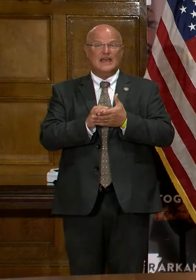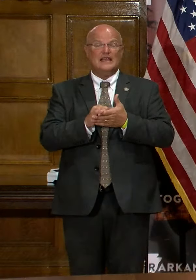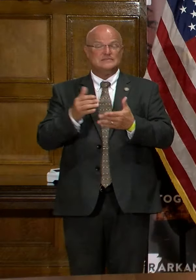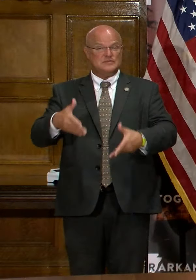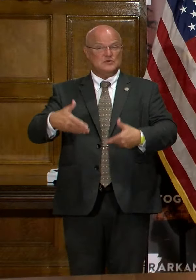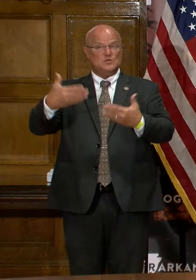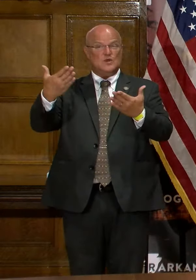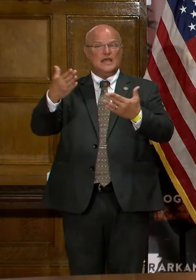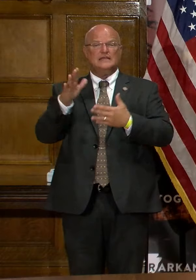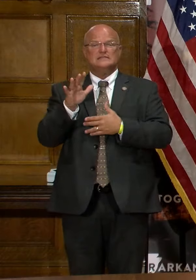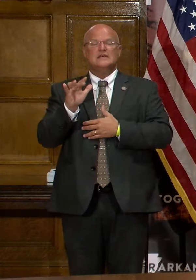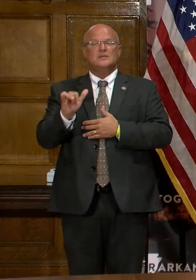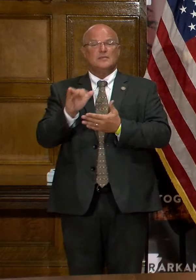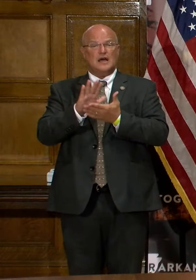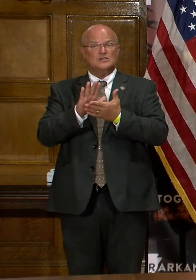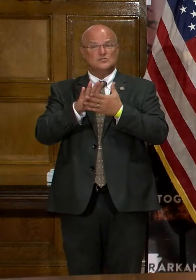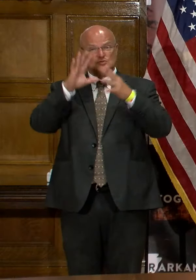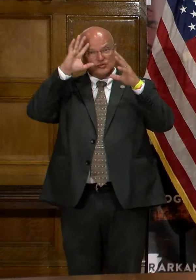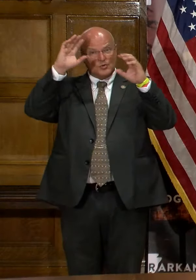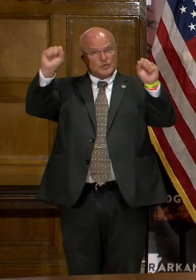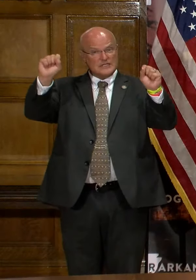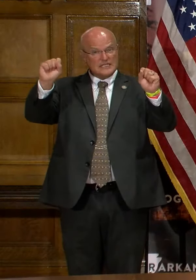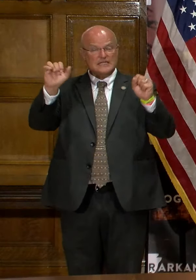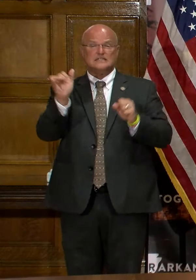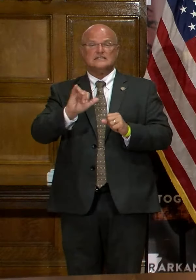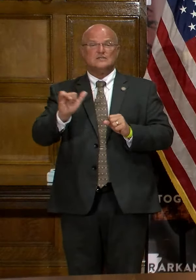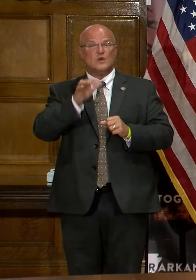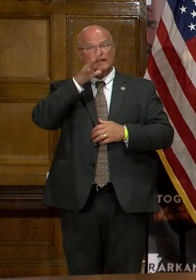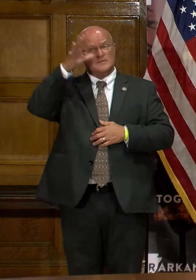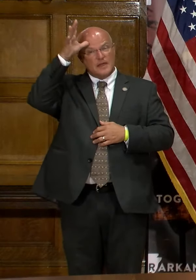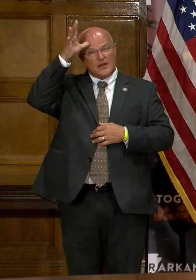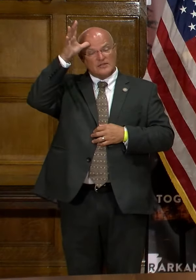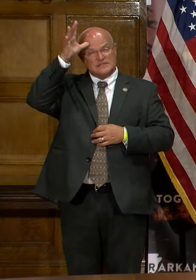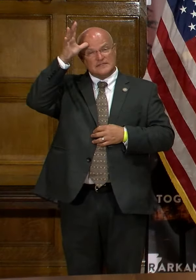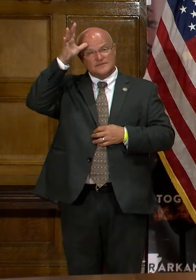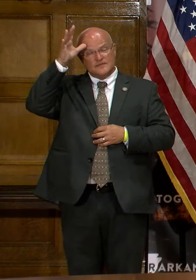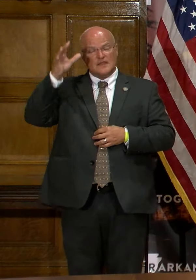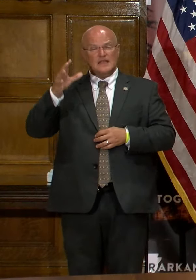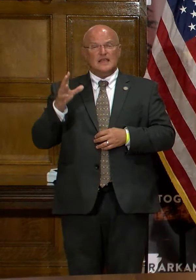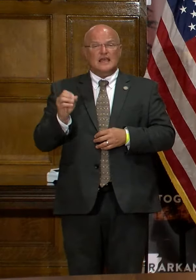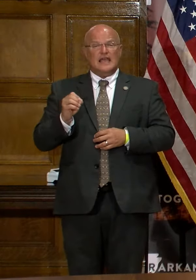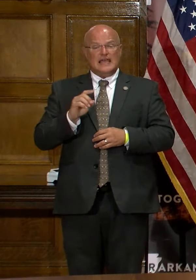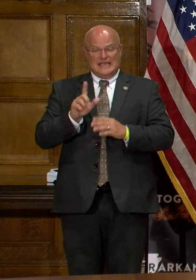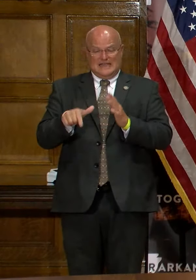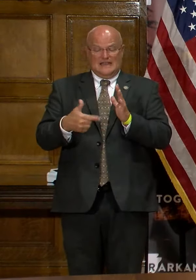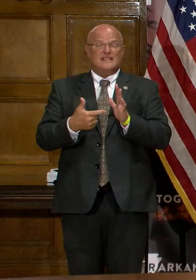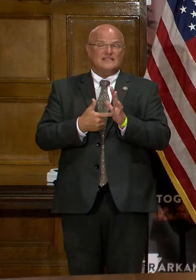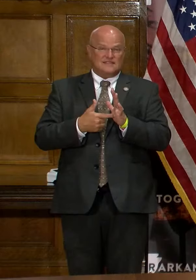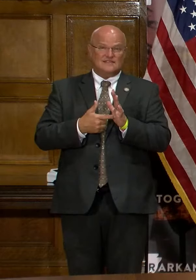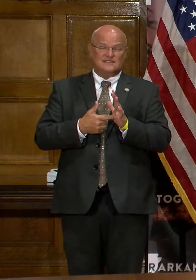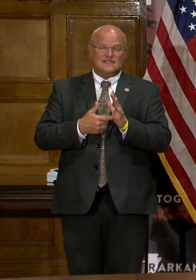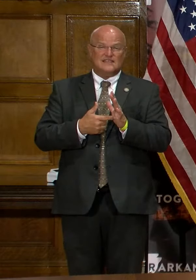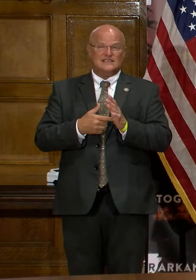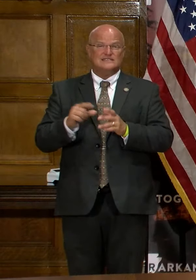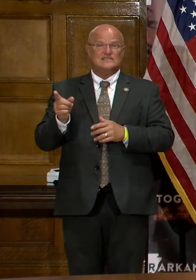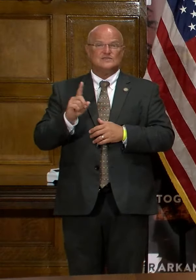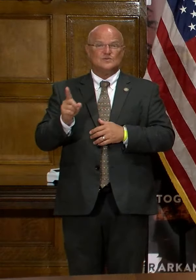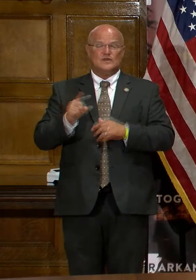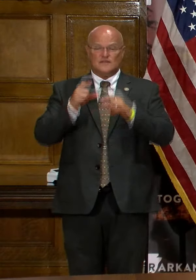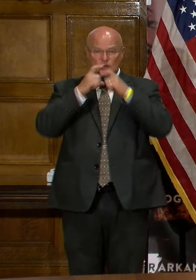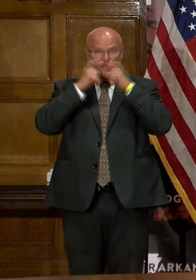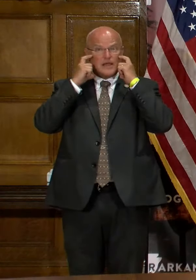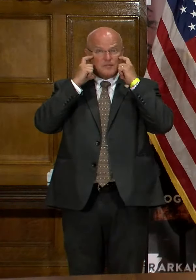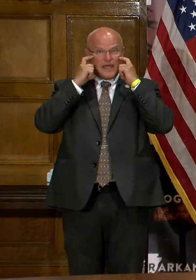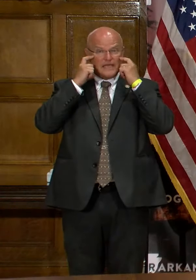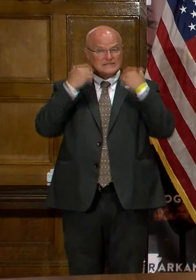been raised by school superintendents as well as parents. And this is where they are wearing